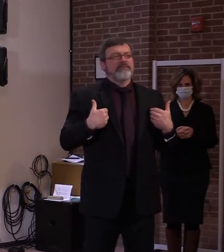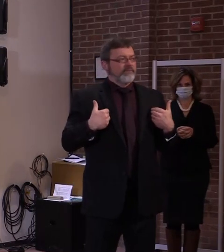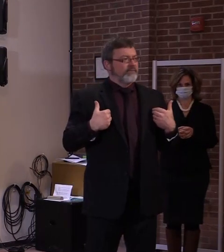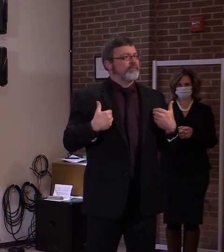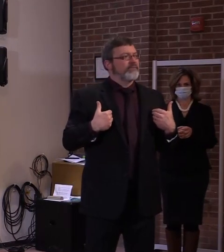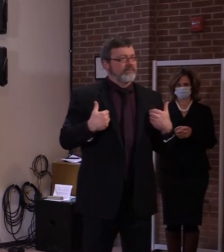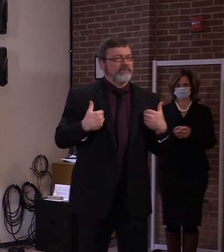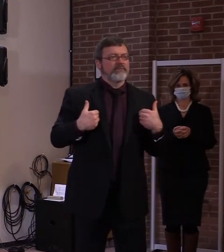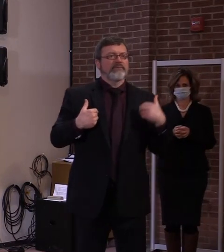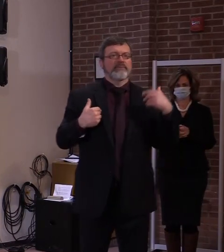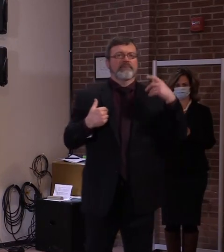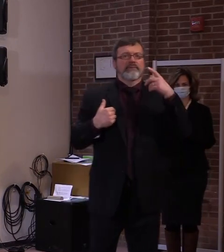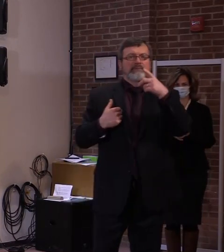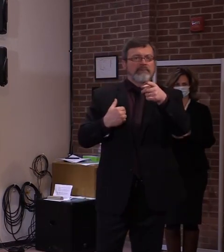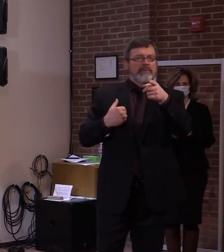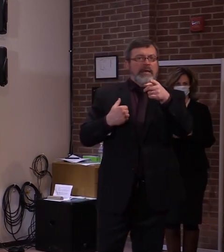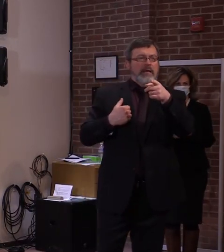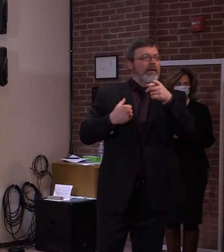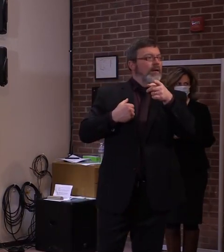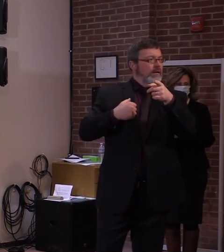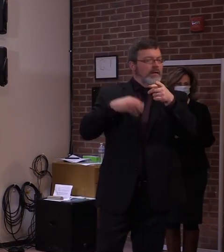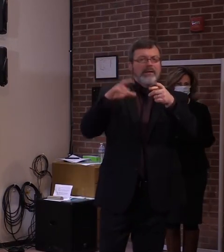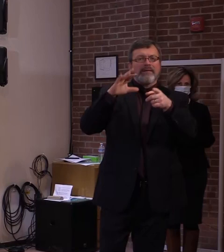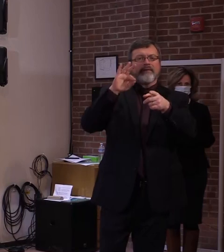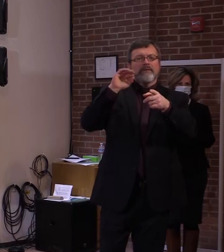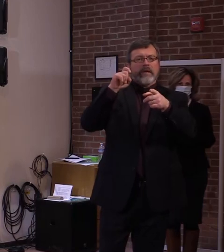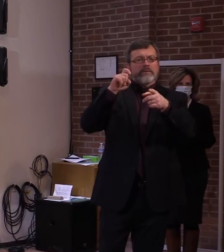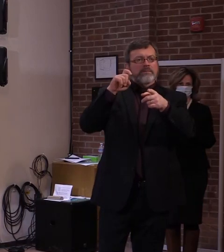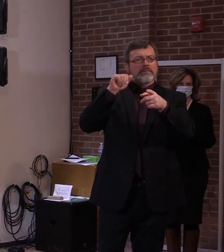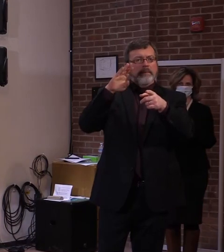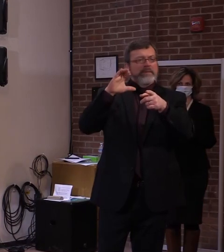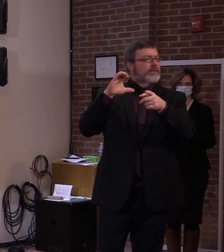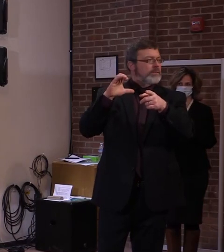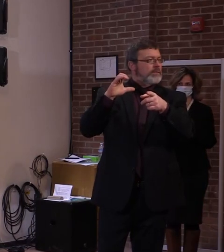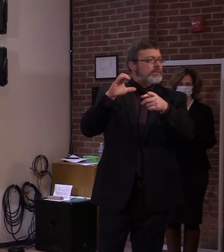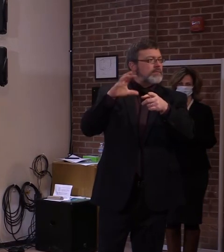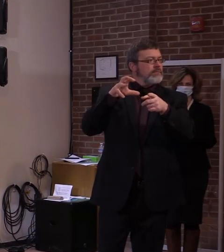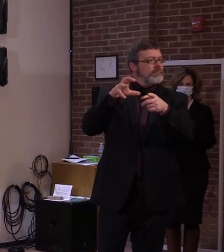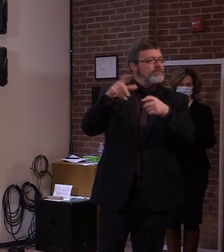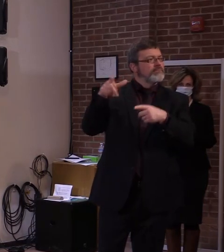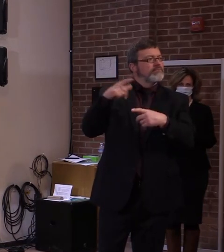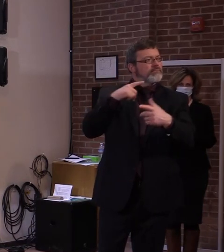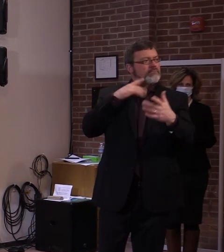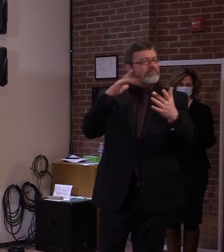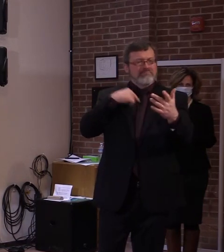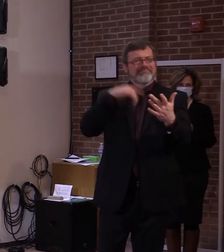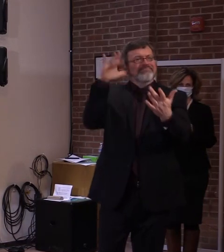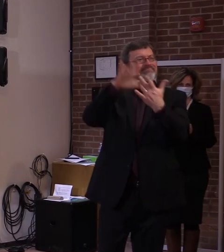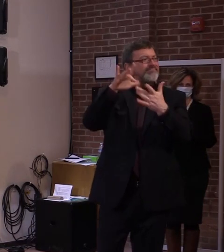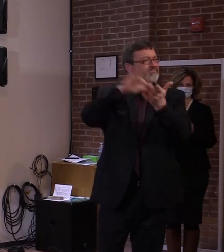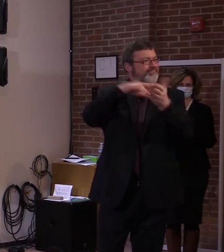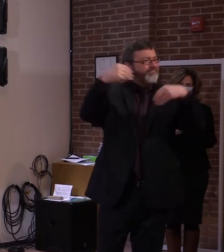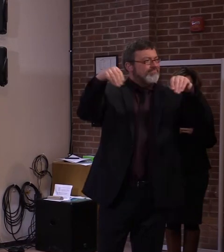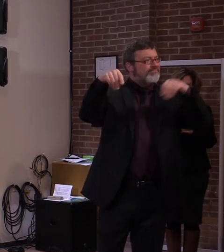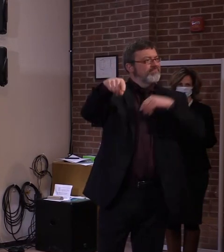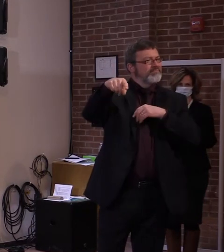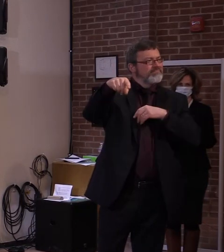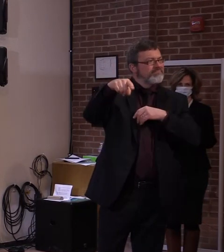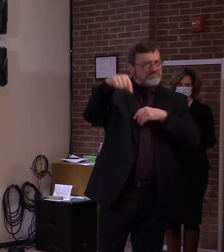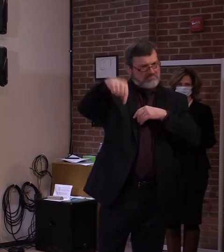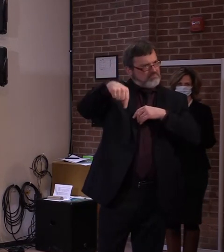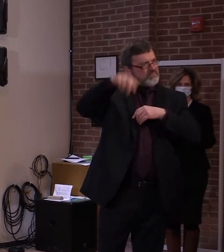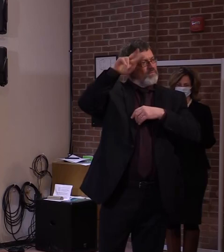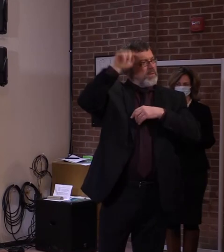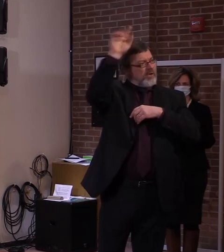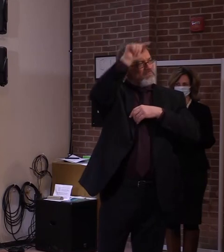Secretary Smith, this also, yesterday I checked with a handful of pharmacies in central Vermont. All of them said they were out of the rapid